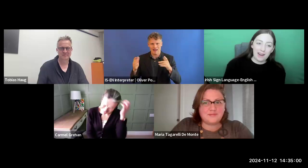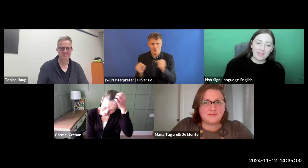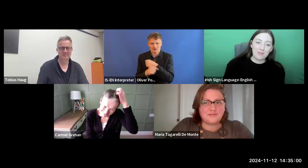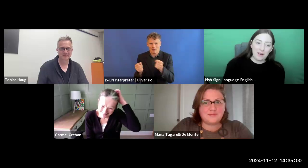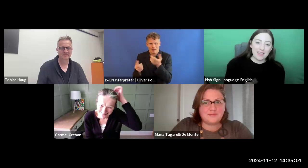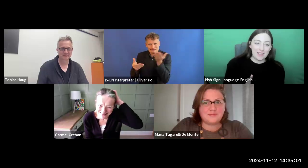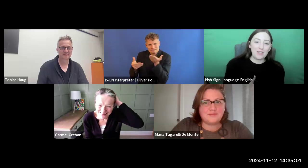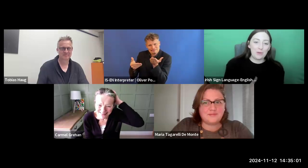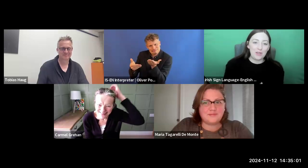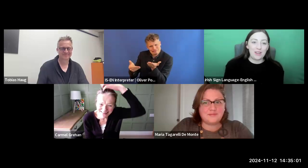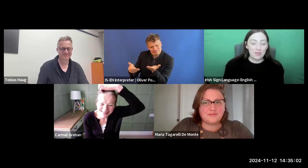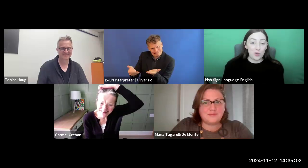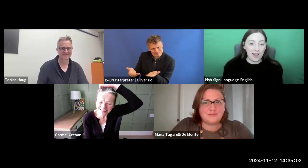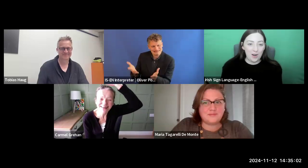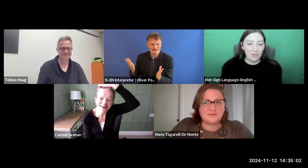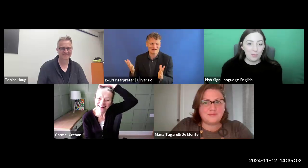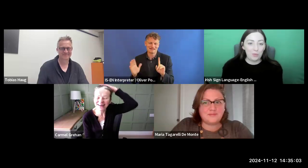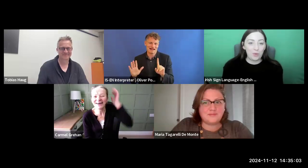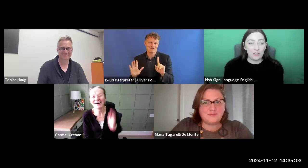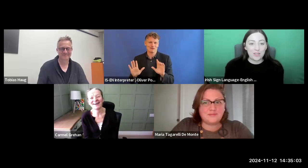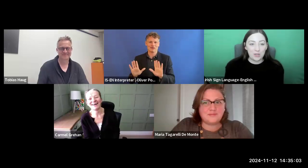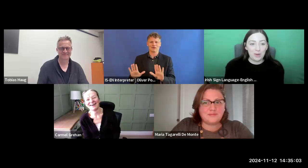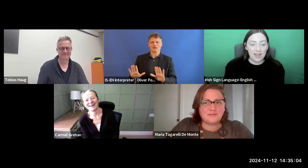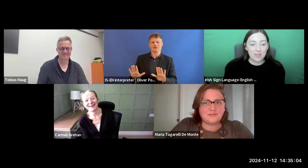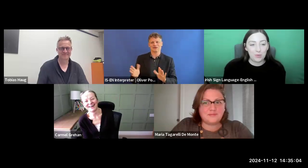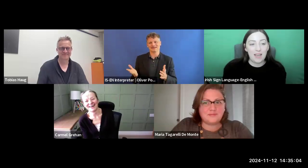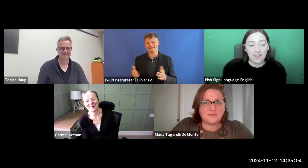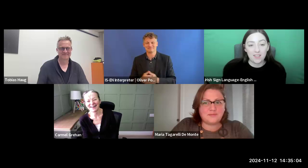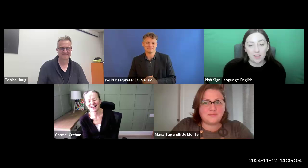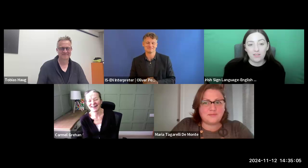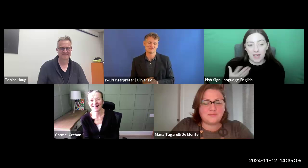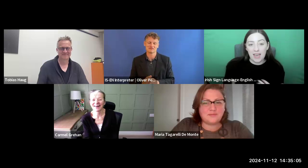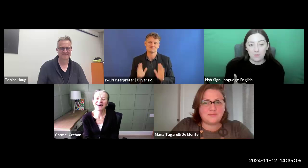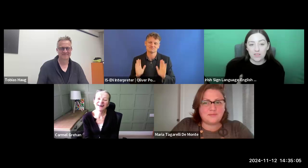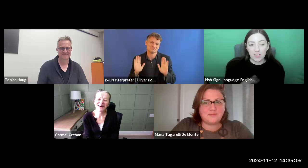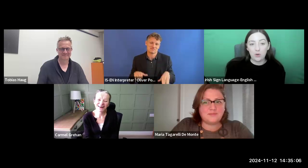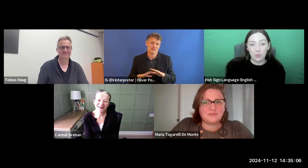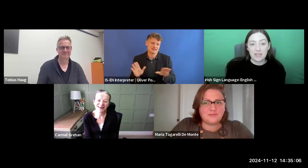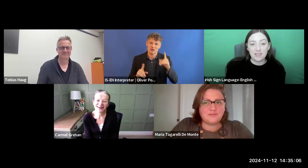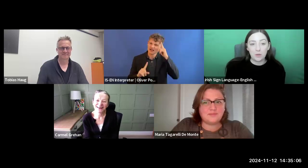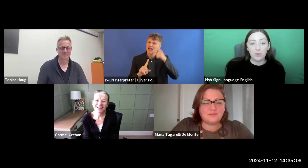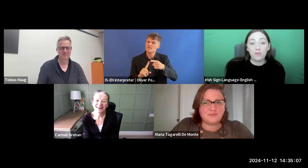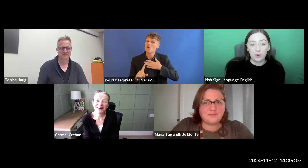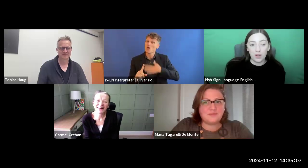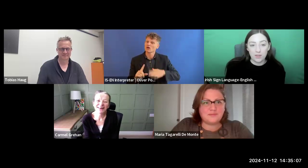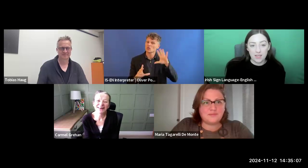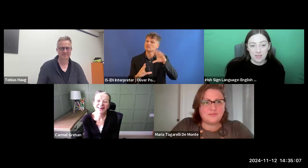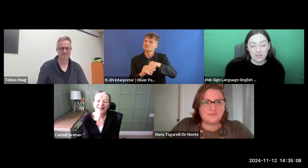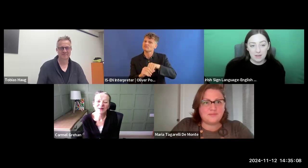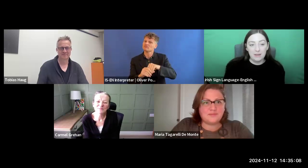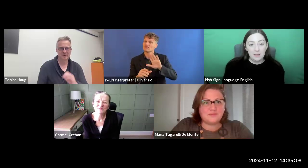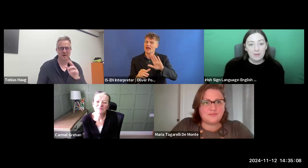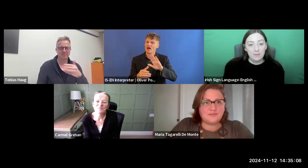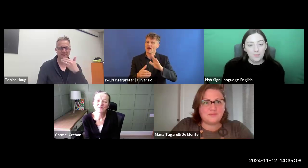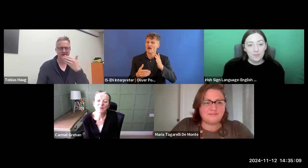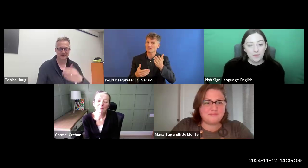can be hard, because it's very easy, you know, to kind of stray off from what your original plans. But yeah, that's kind of the aim, was to incorporate into their portfolio